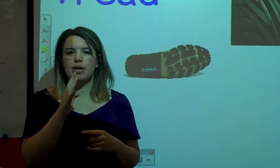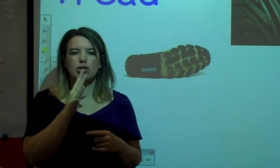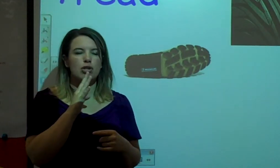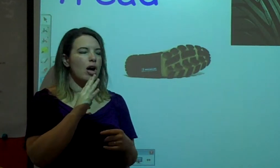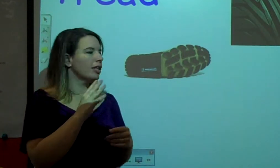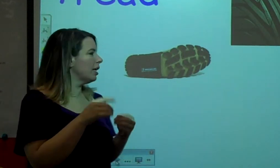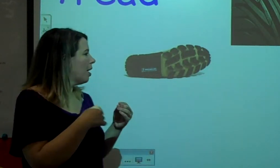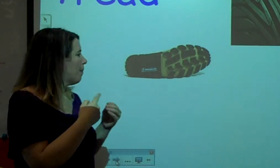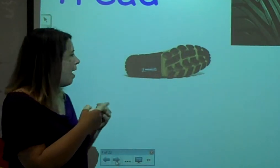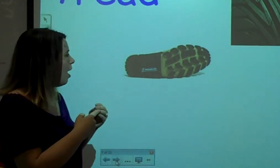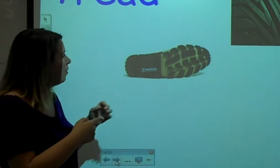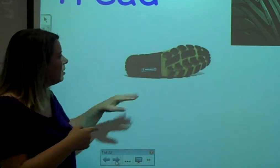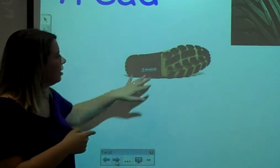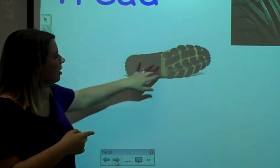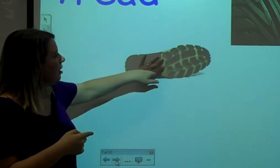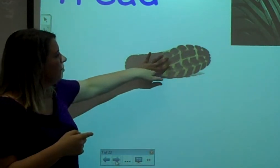it's talking about,